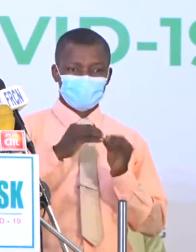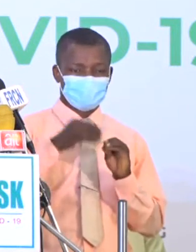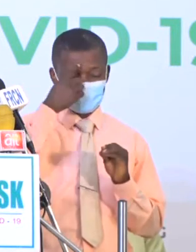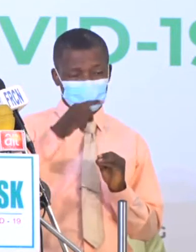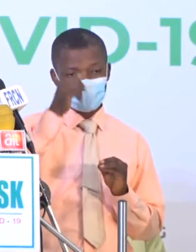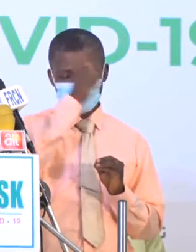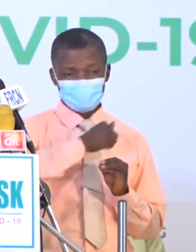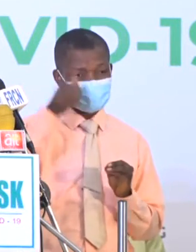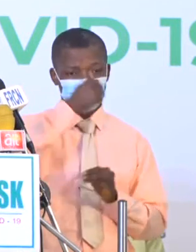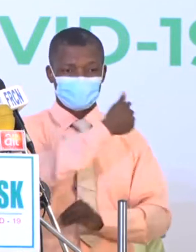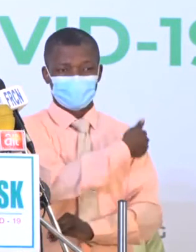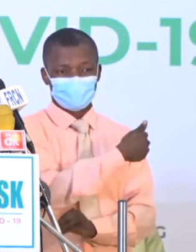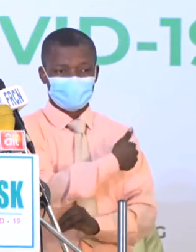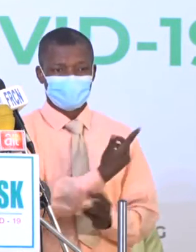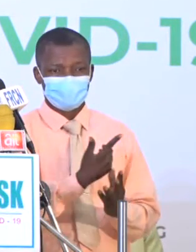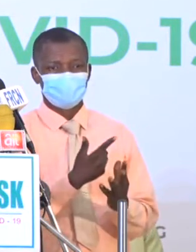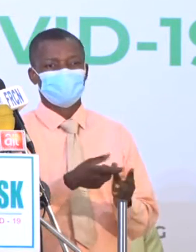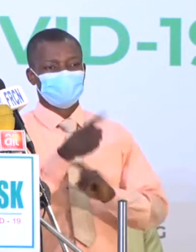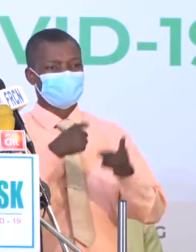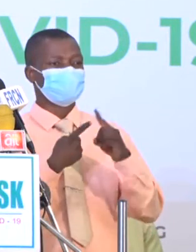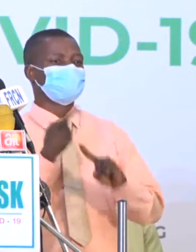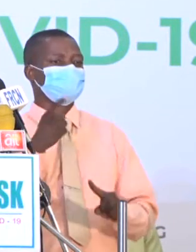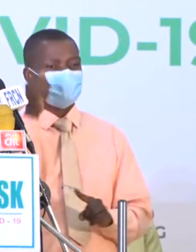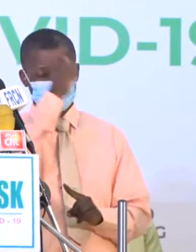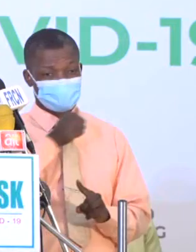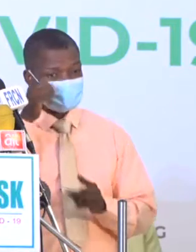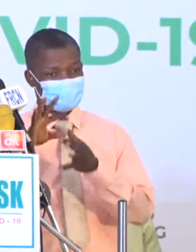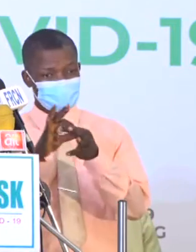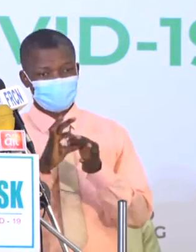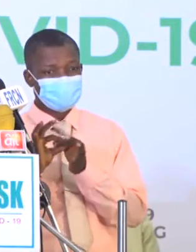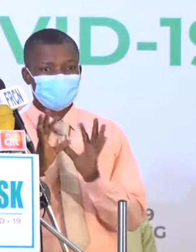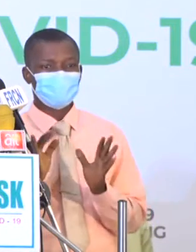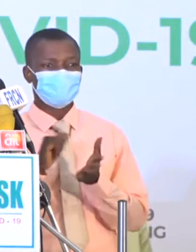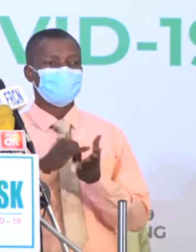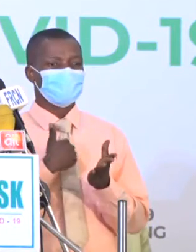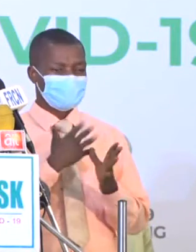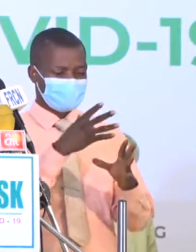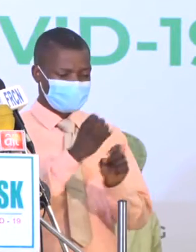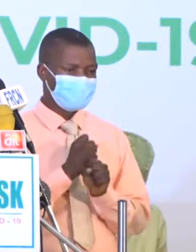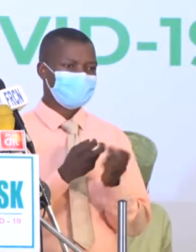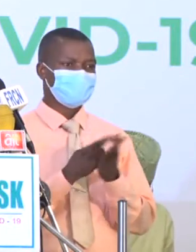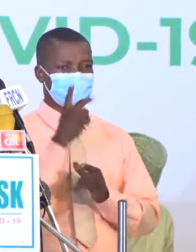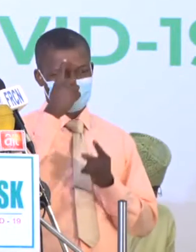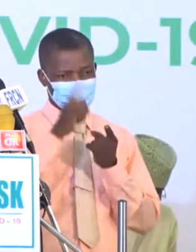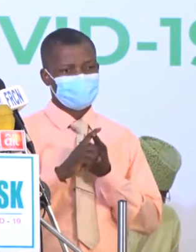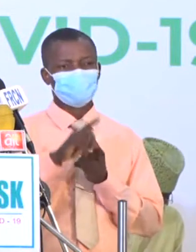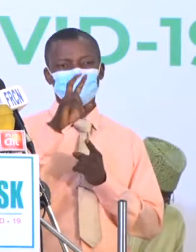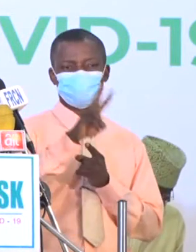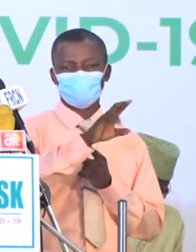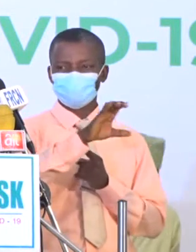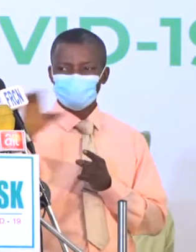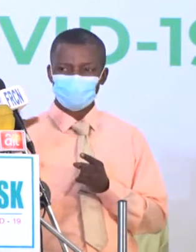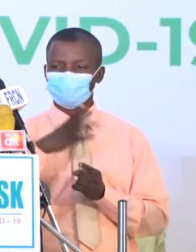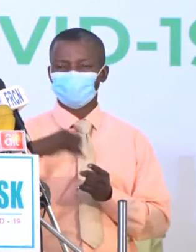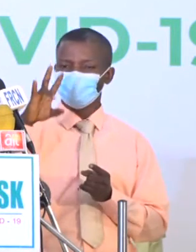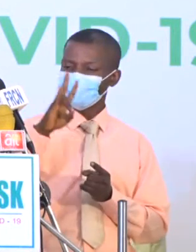Team of the African Union Commission, which has secured rights to 270 million